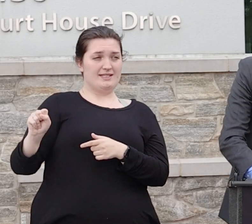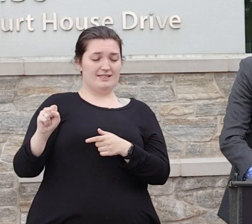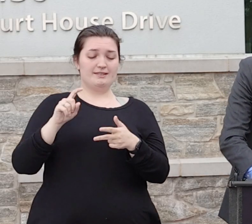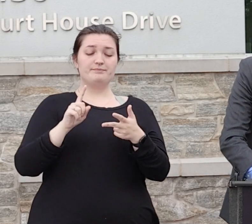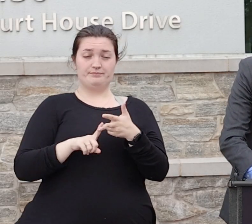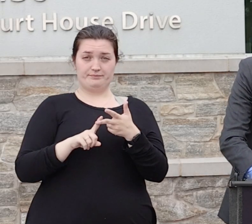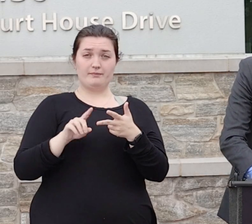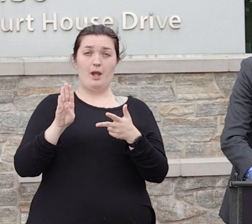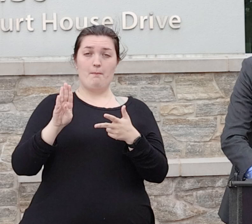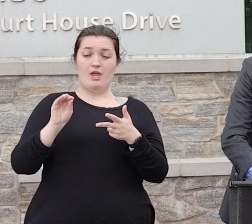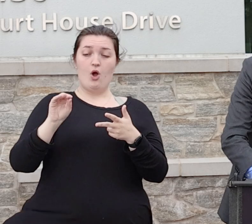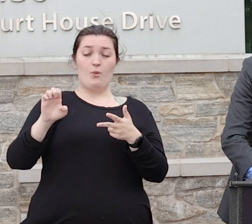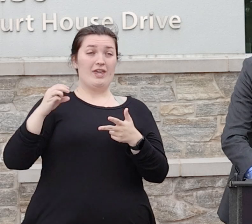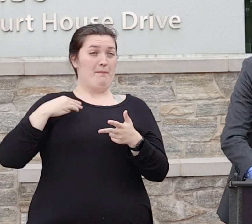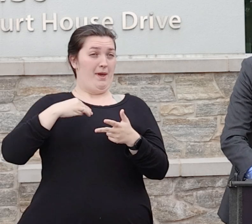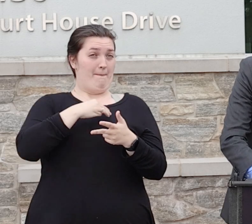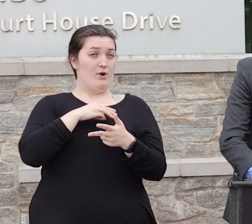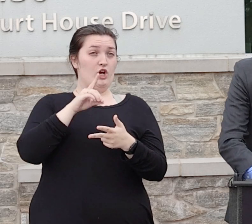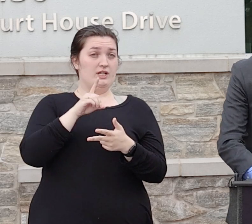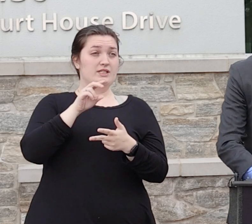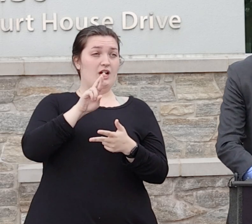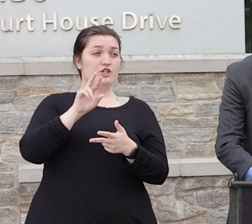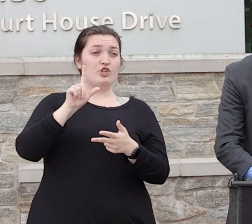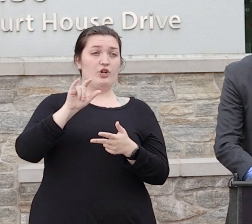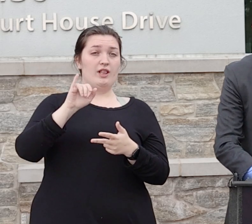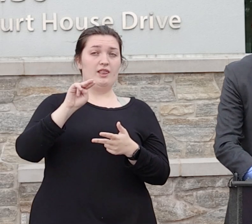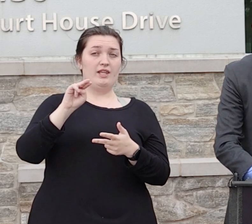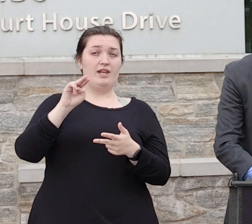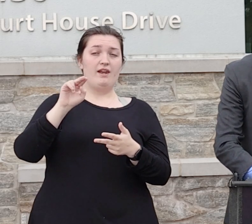Board of Education Member Dr. Linfen Chen.